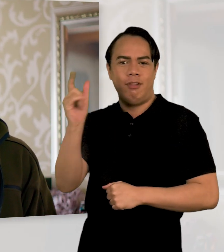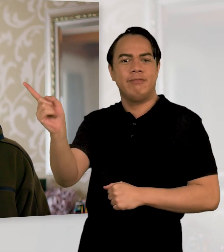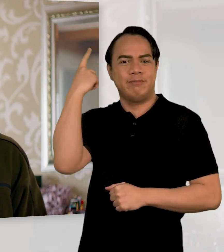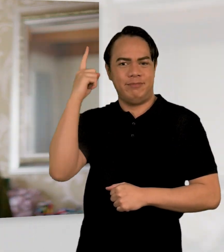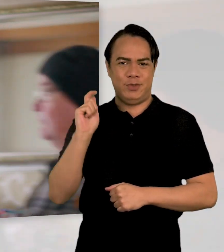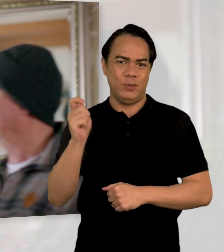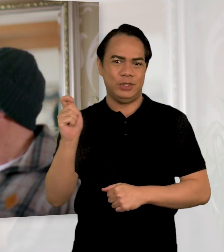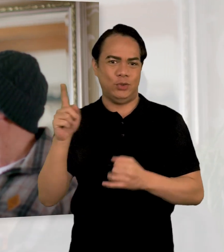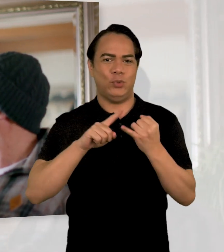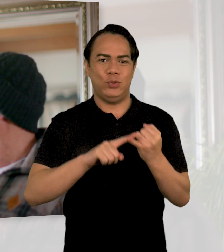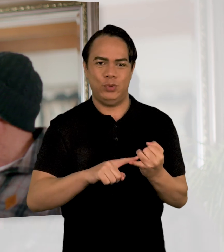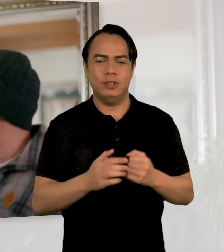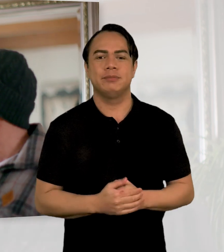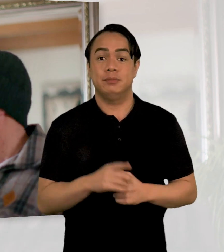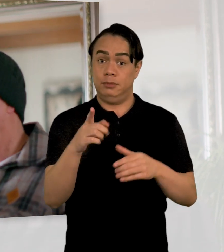and call one of these as soon as.